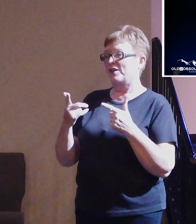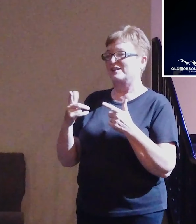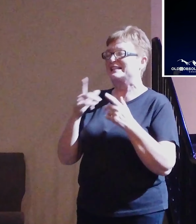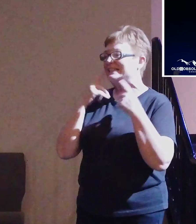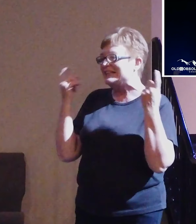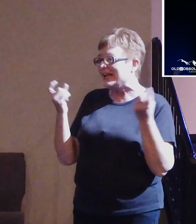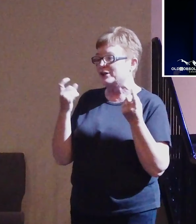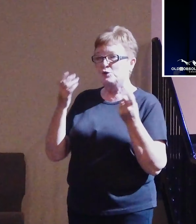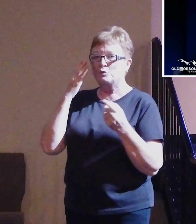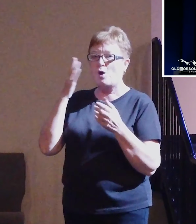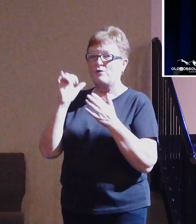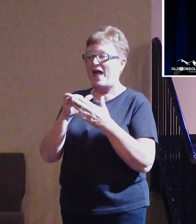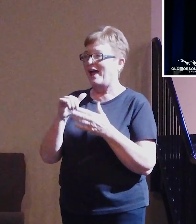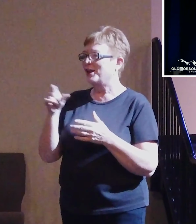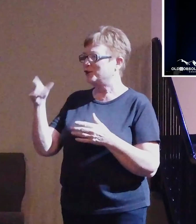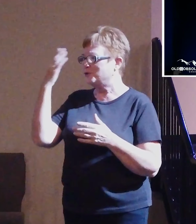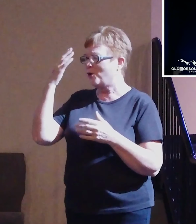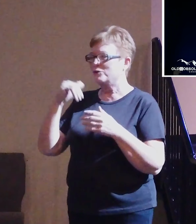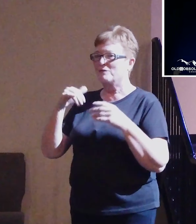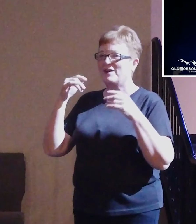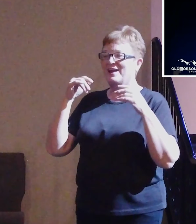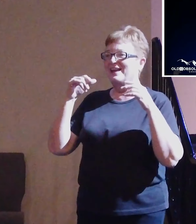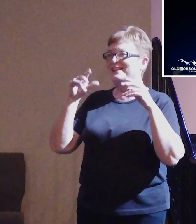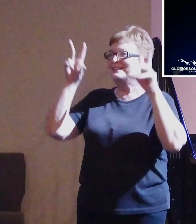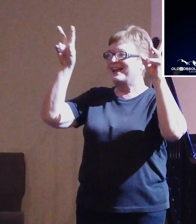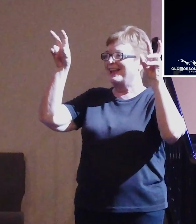taunts like liar, liar, pants on fire.